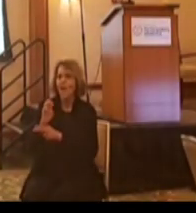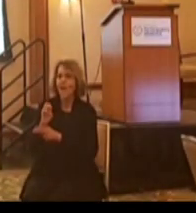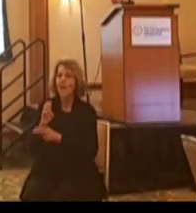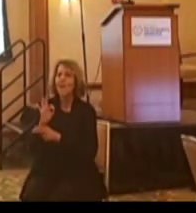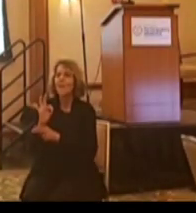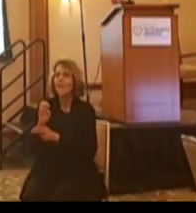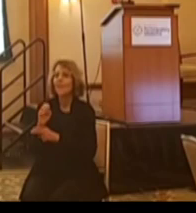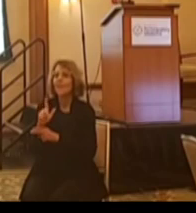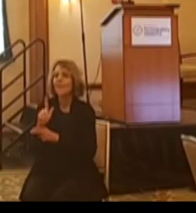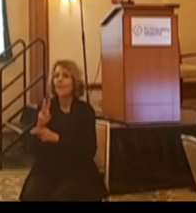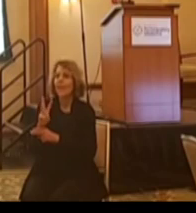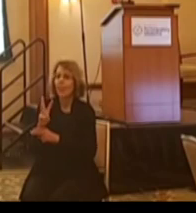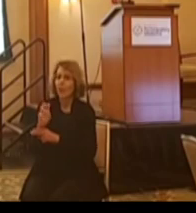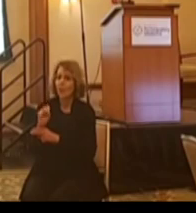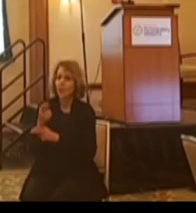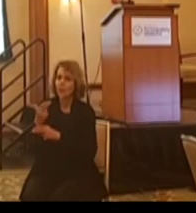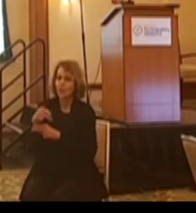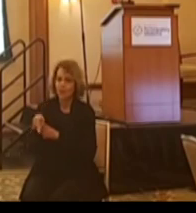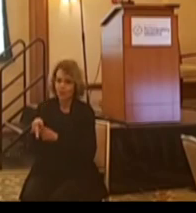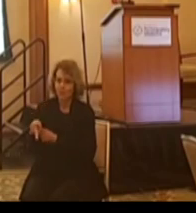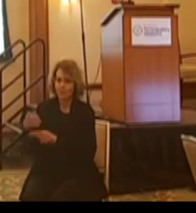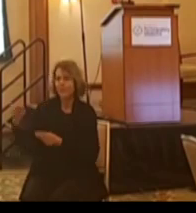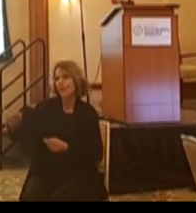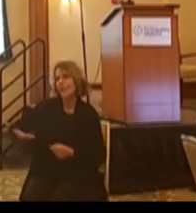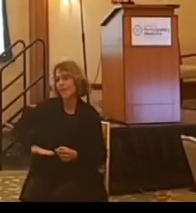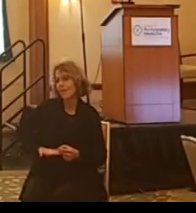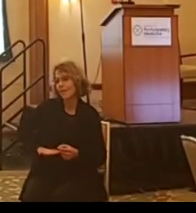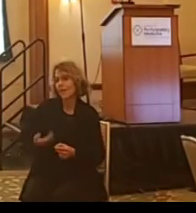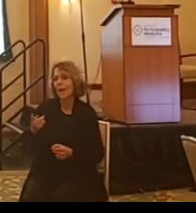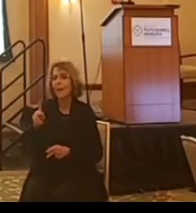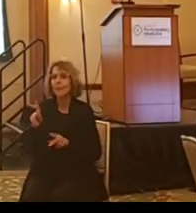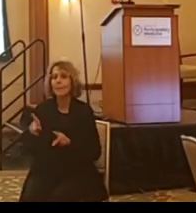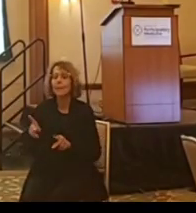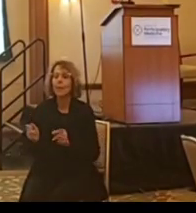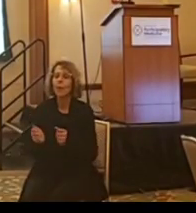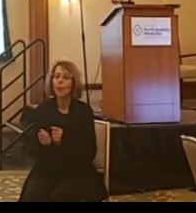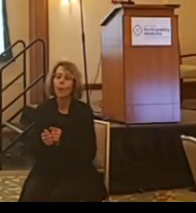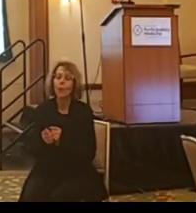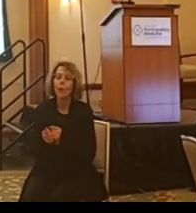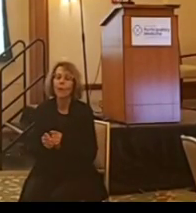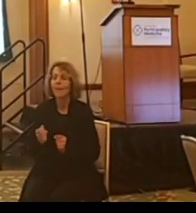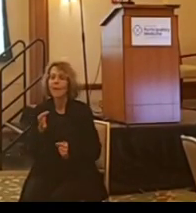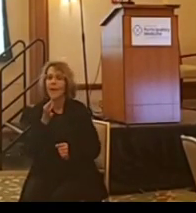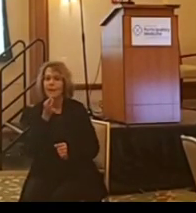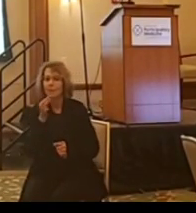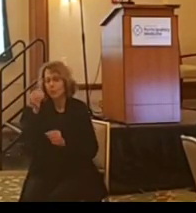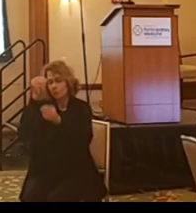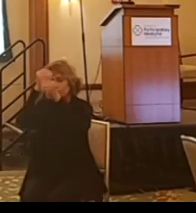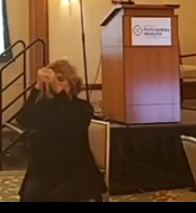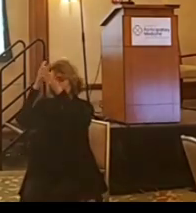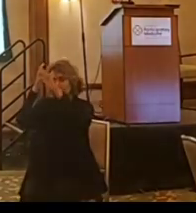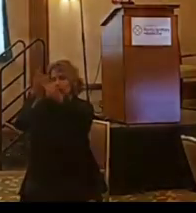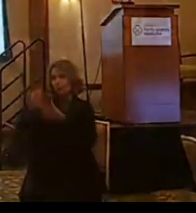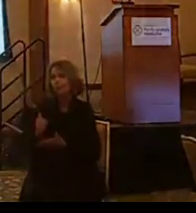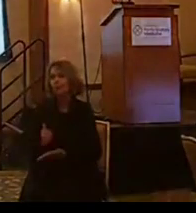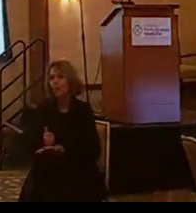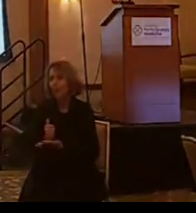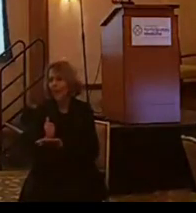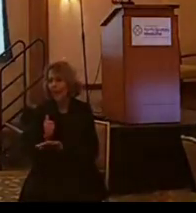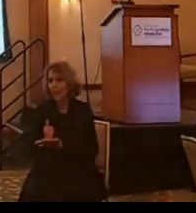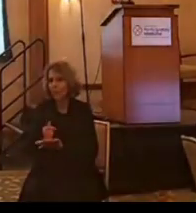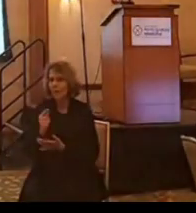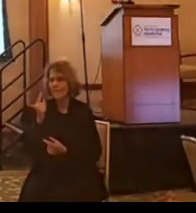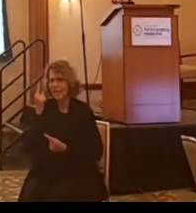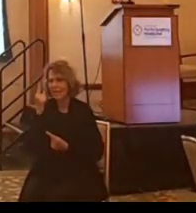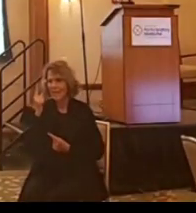in particular, to bring expertise around these different areas to help us think beyond the kind of way that the systems work right now